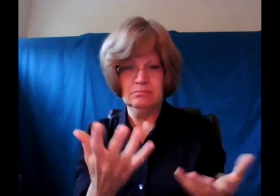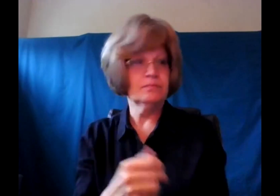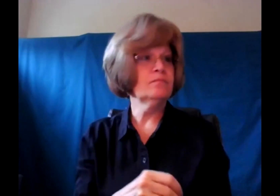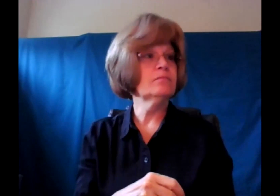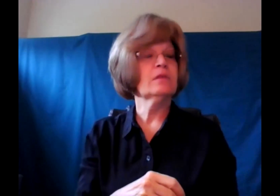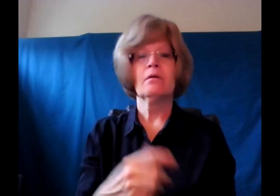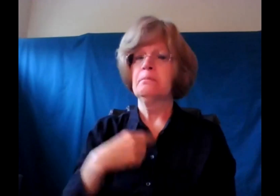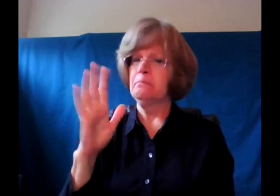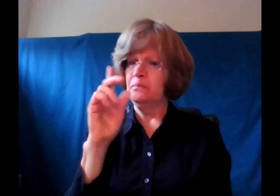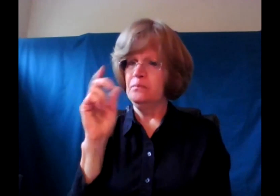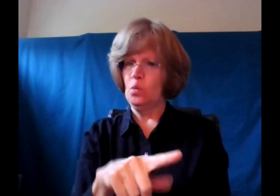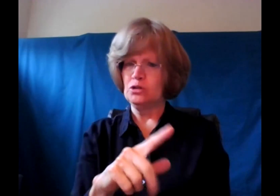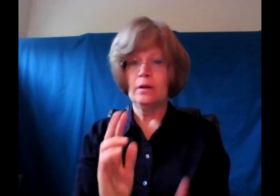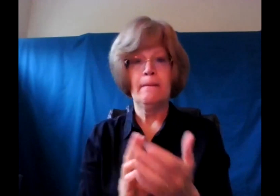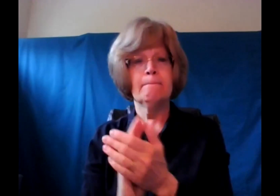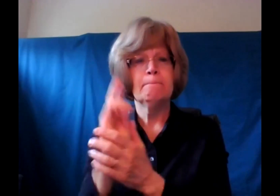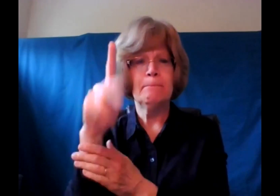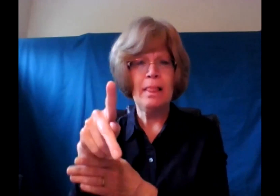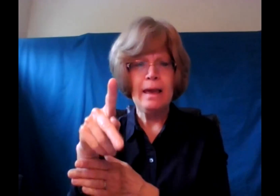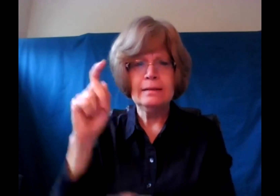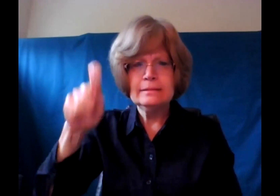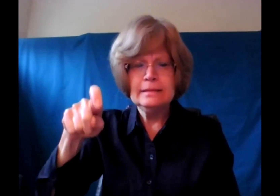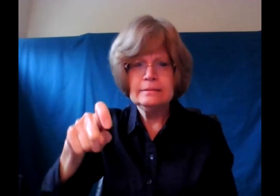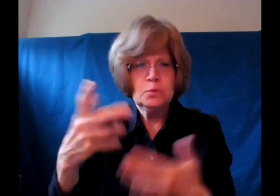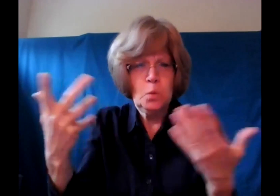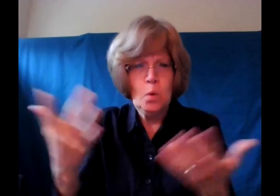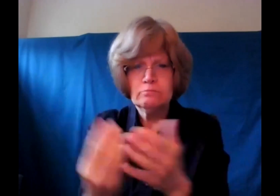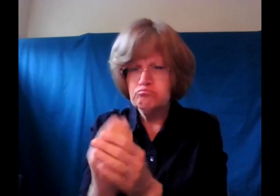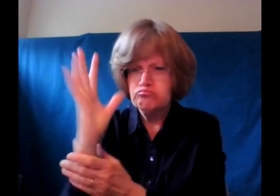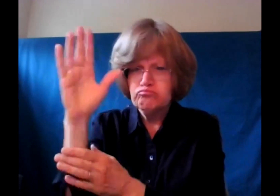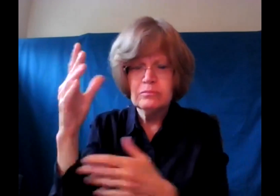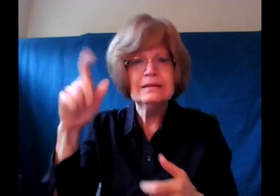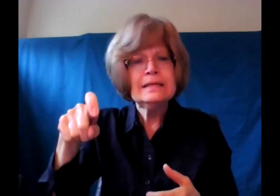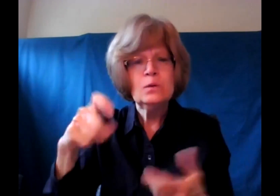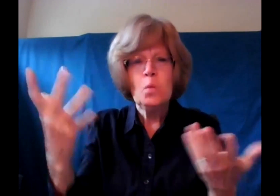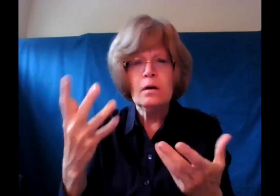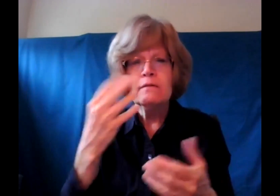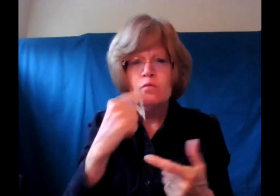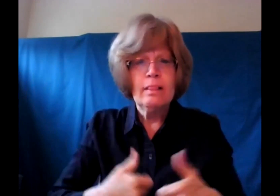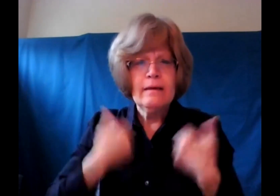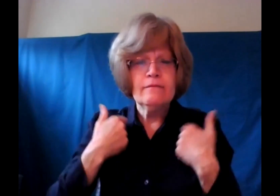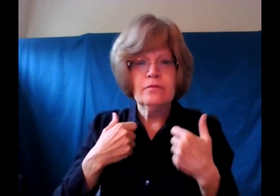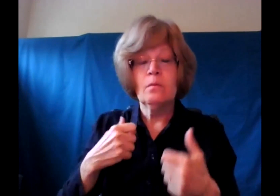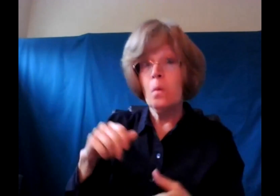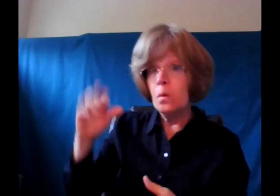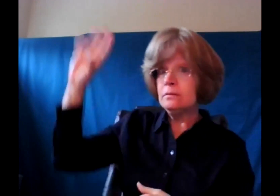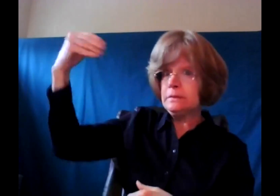What does a plant need to live?